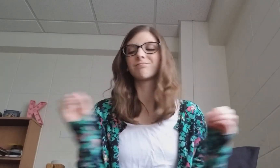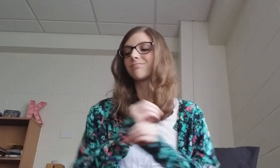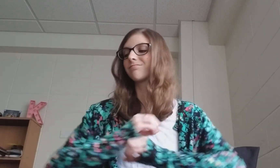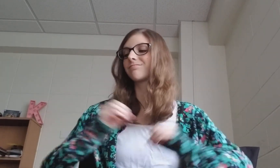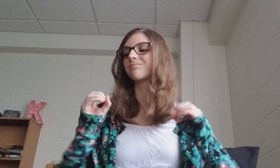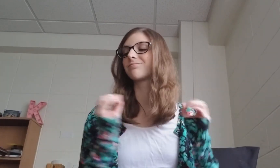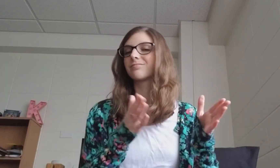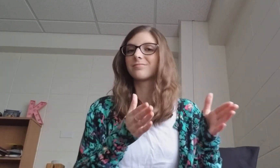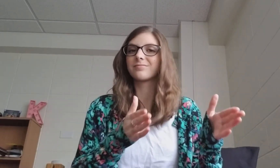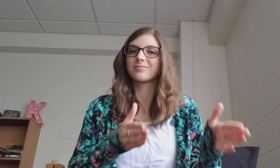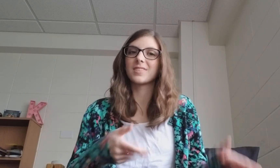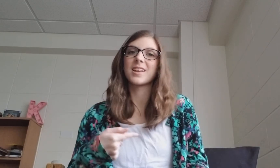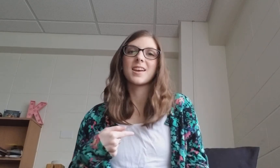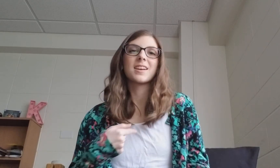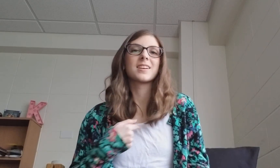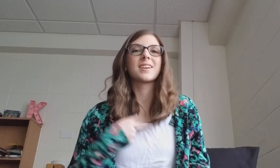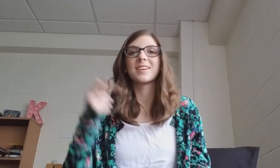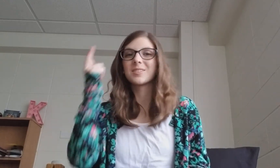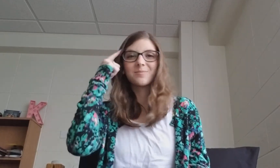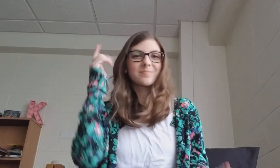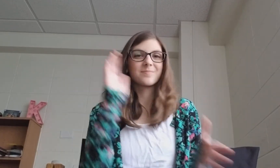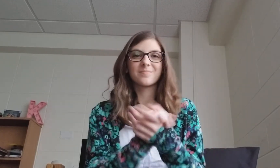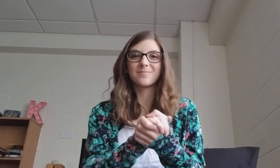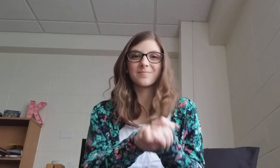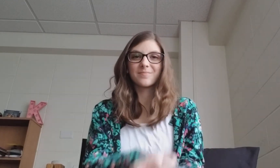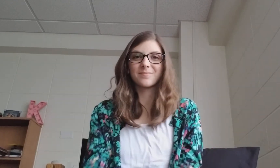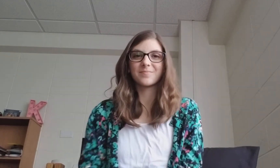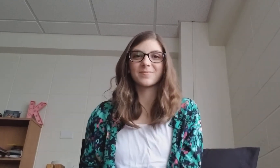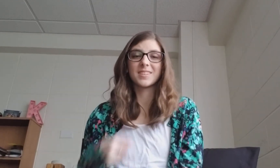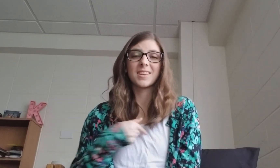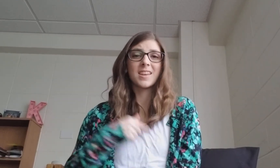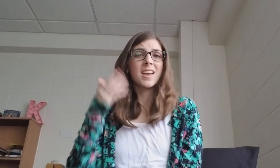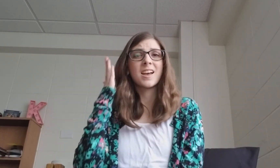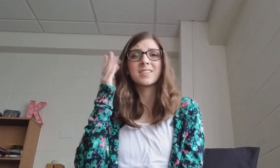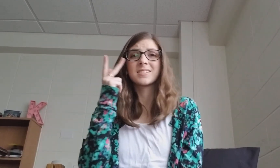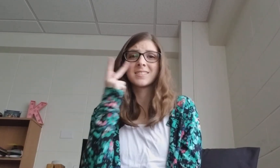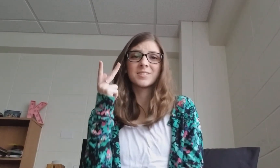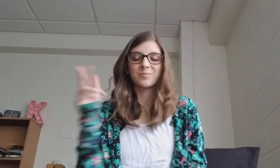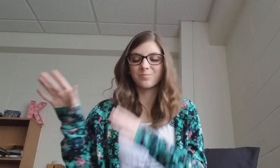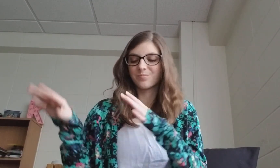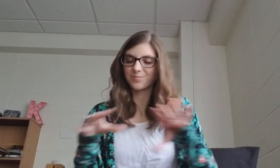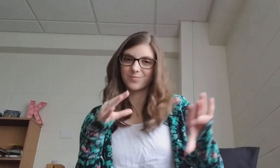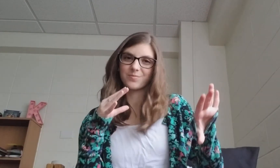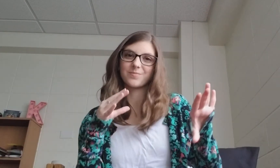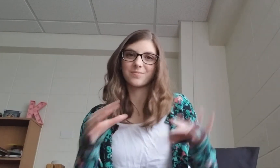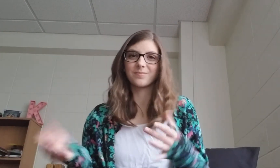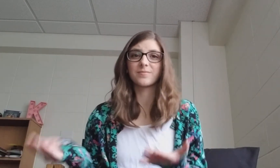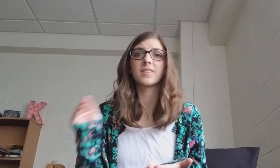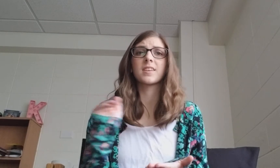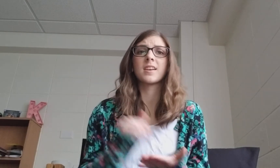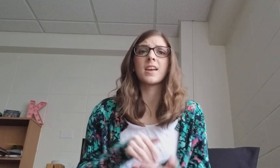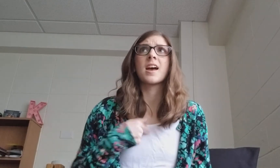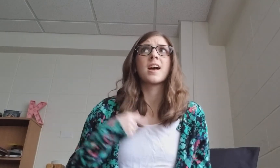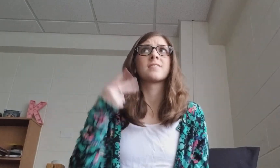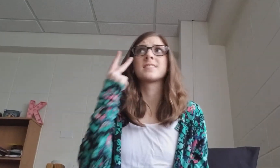no way And I believe I'll see you do it again I'll